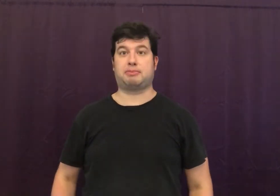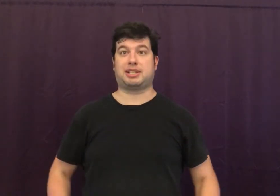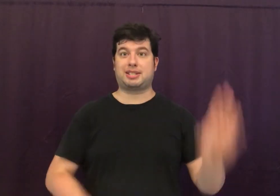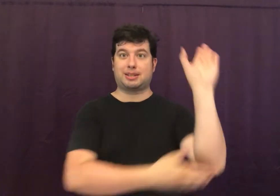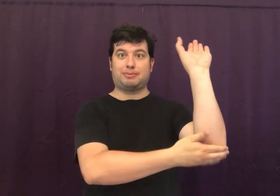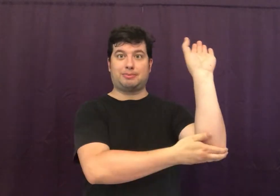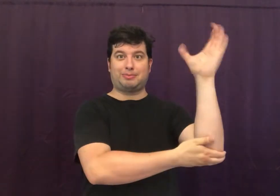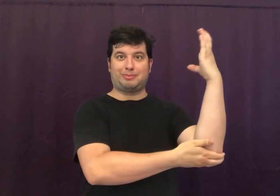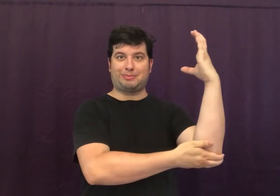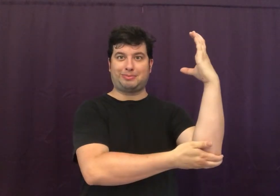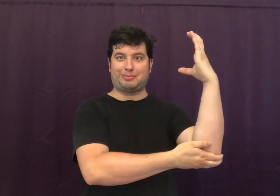Christmas.